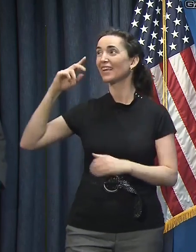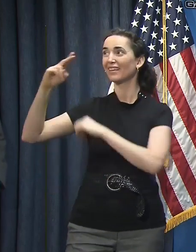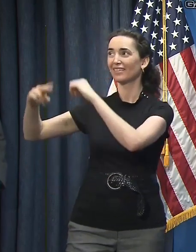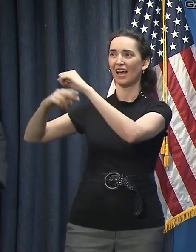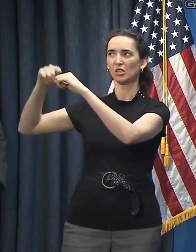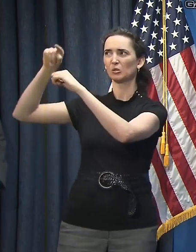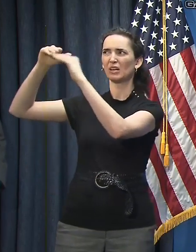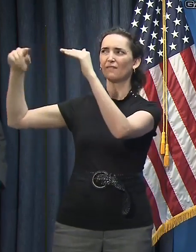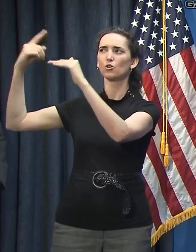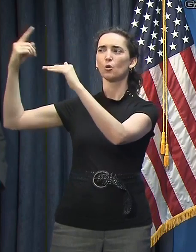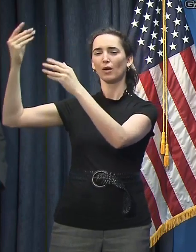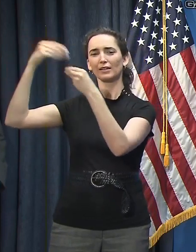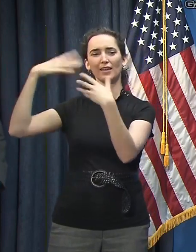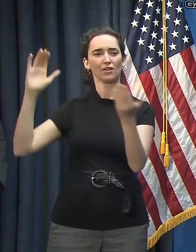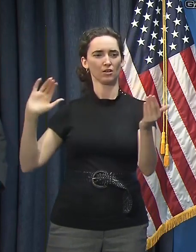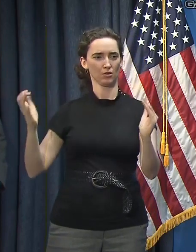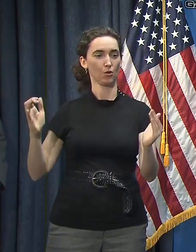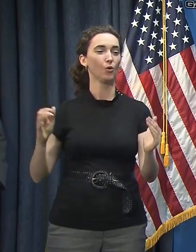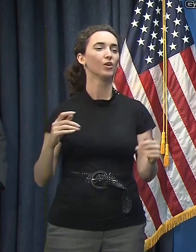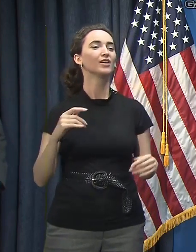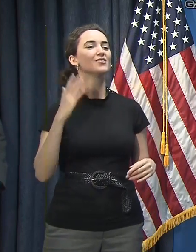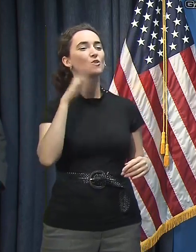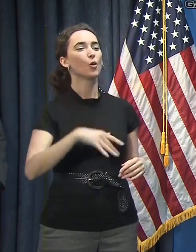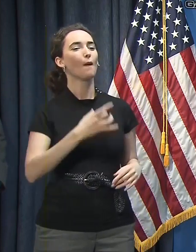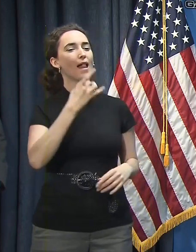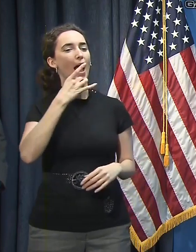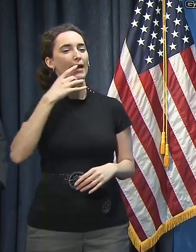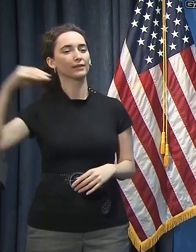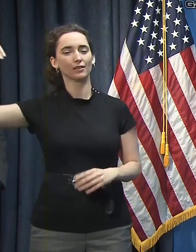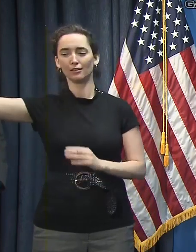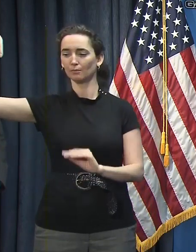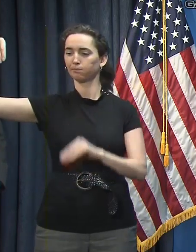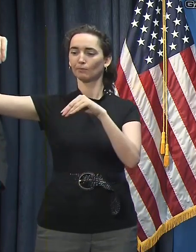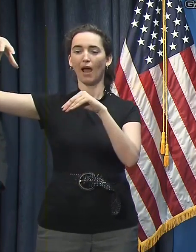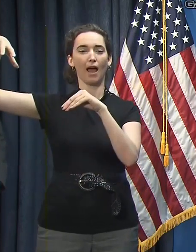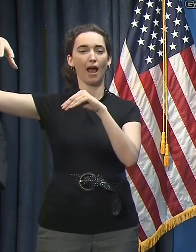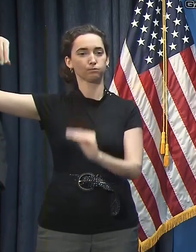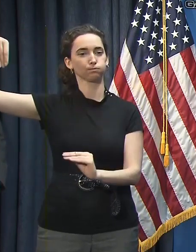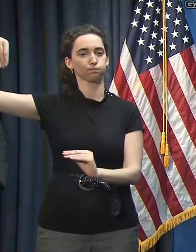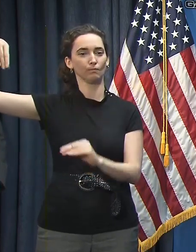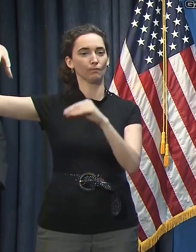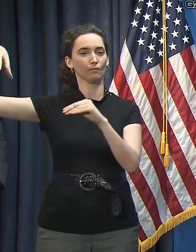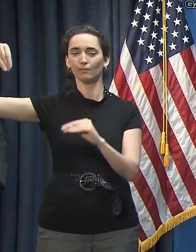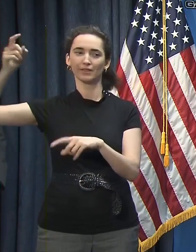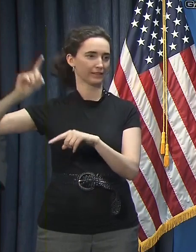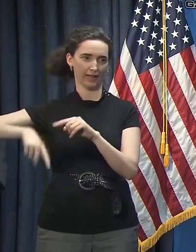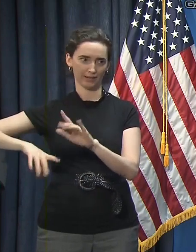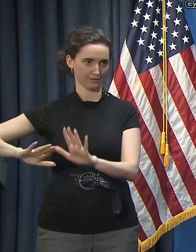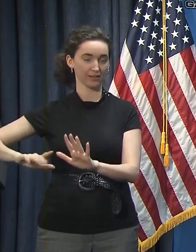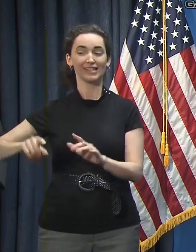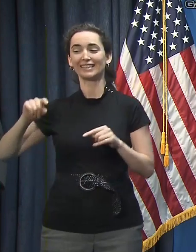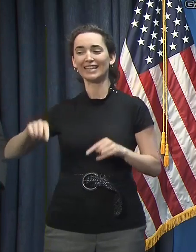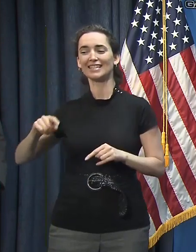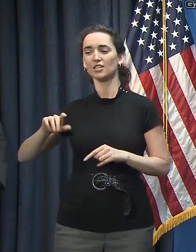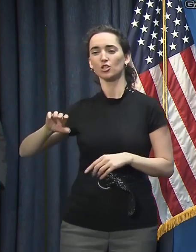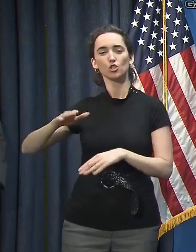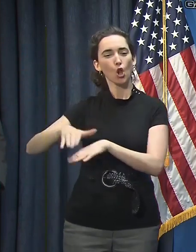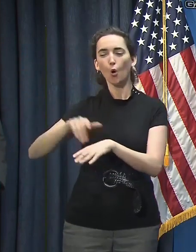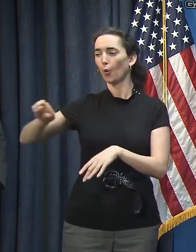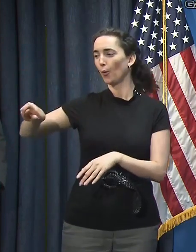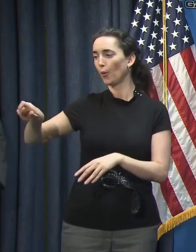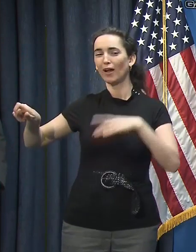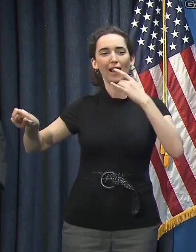This is not a light switch where you go from dark to complete light. There's a it's a dimmer switch,